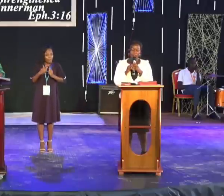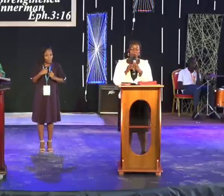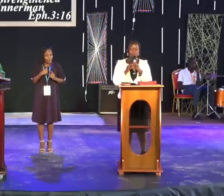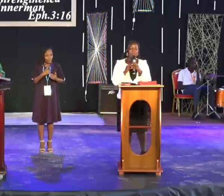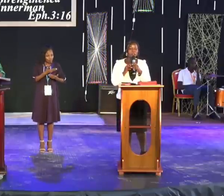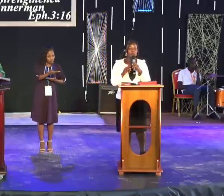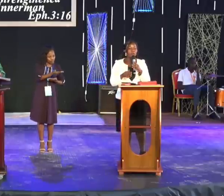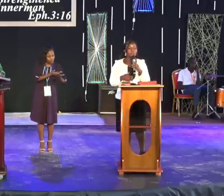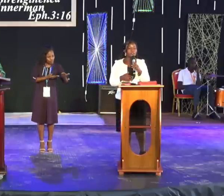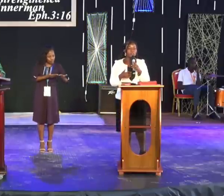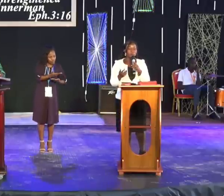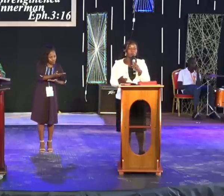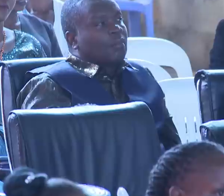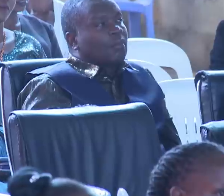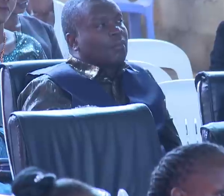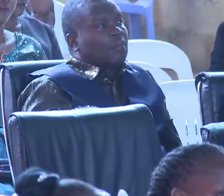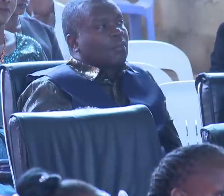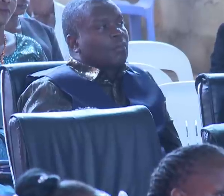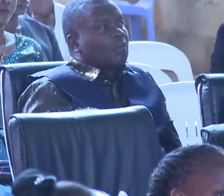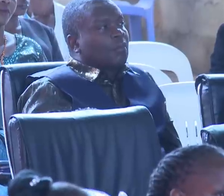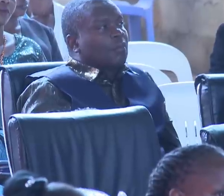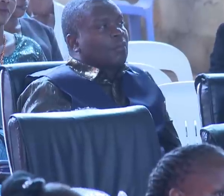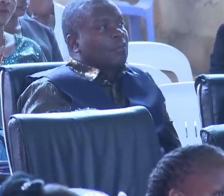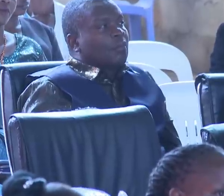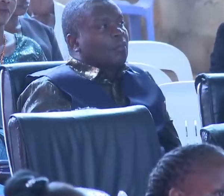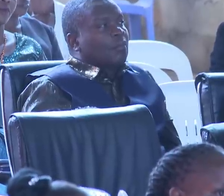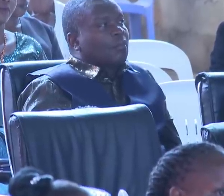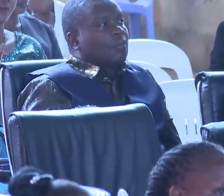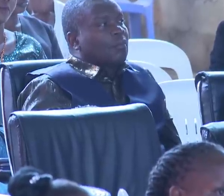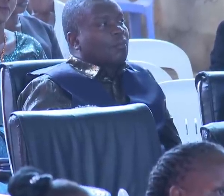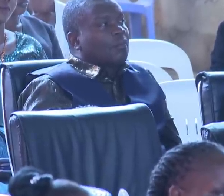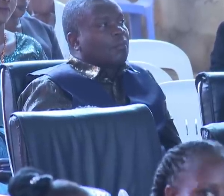And to some of the last words that I spoke with him,